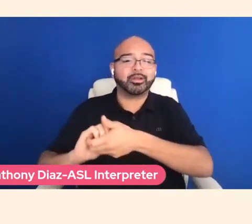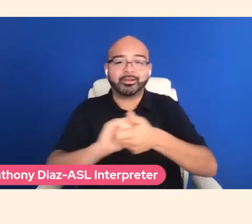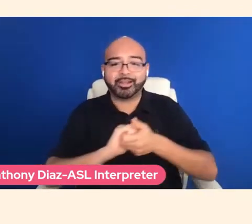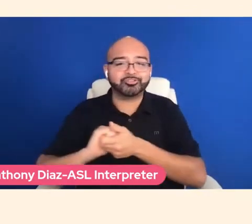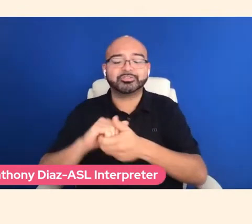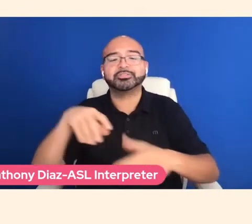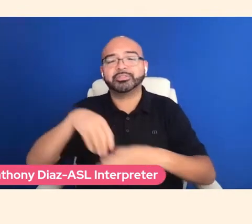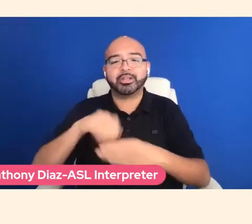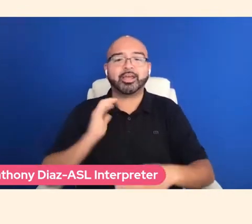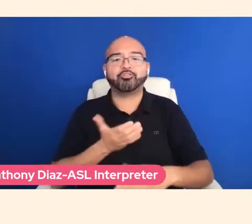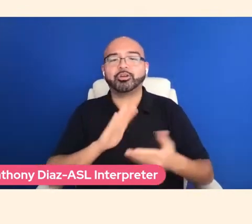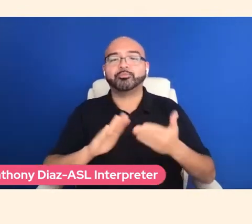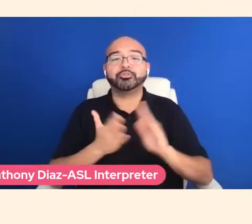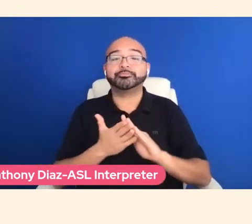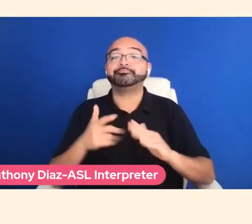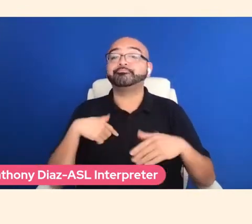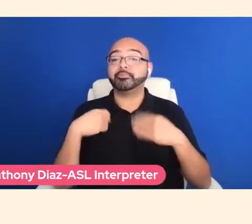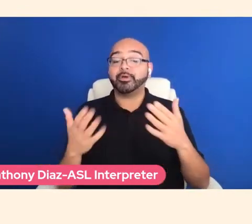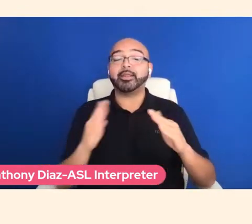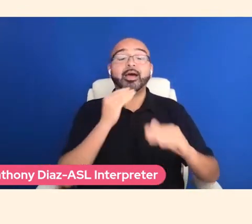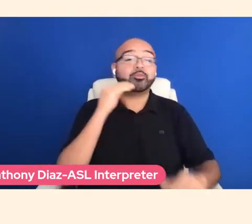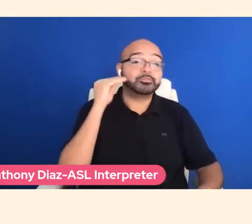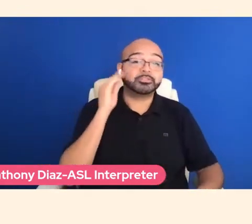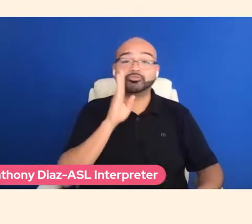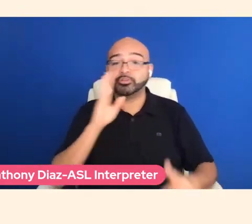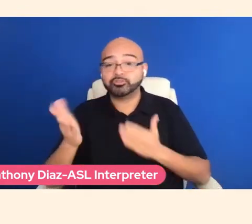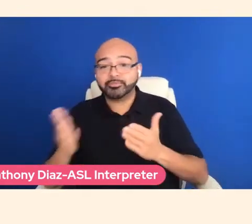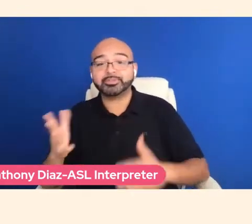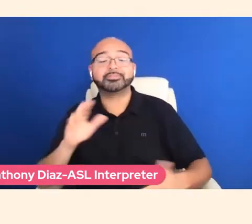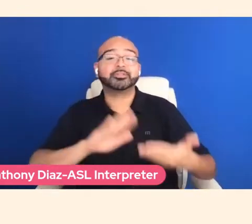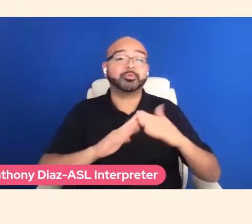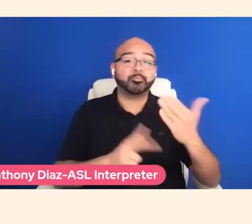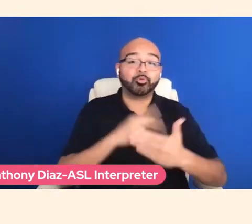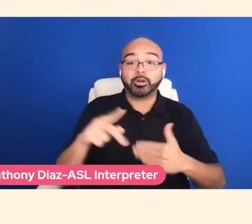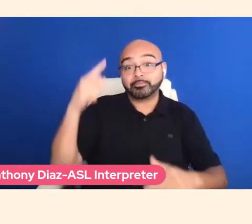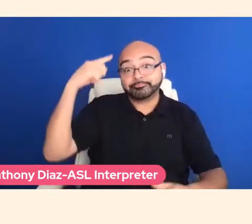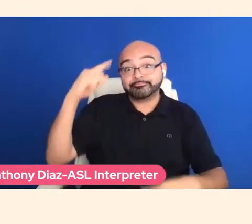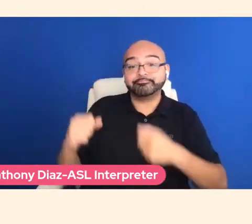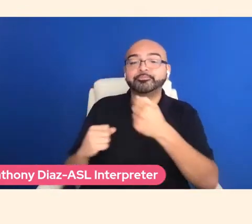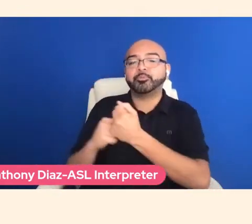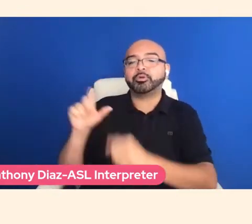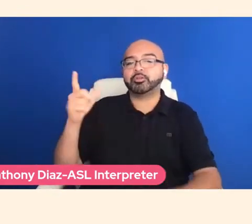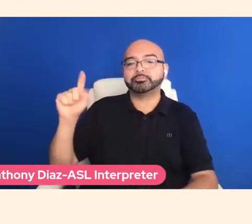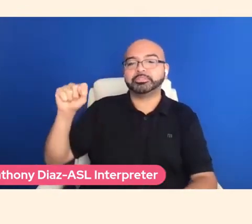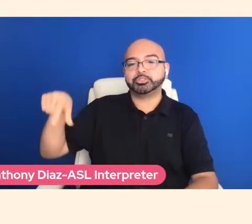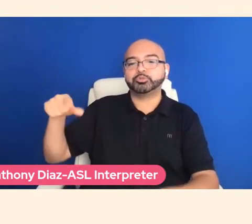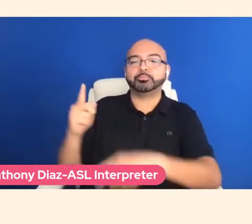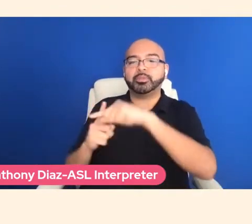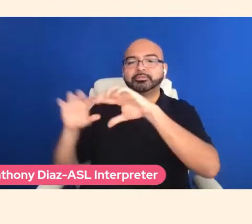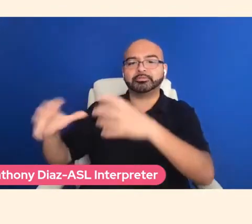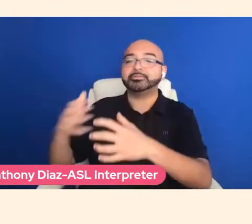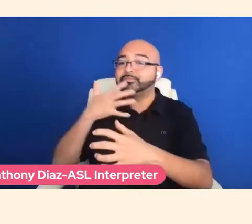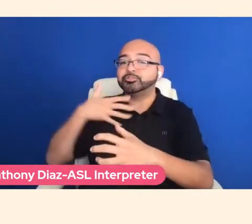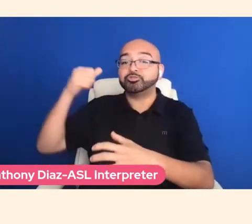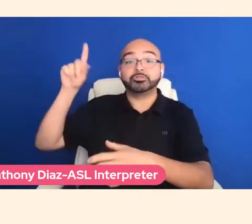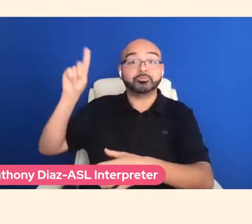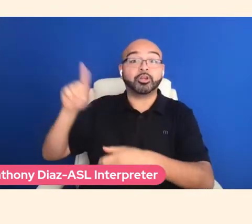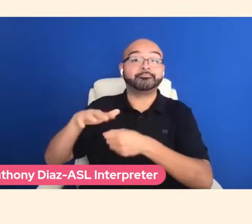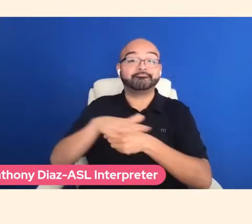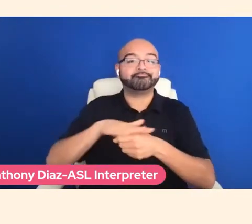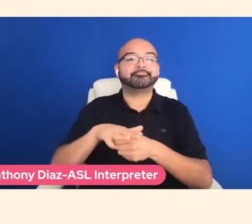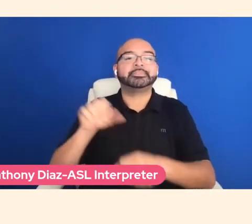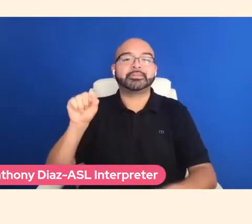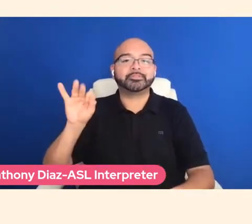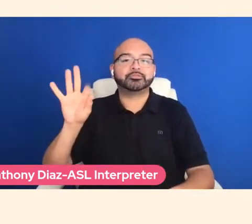provide housing, direct services, and community programs to support LGBTQ plus seniors in the San Francisco Bay Area as